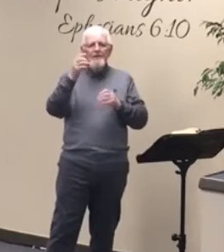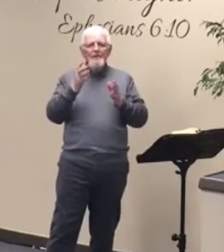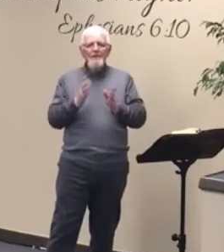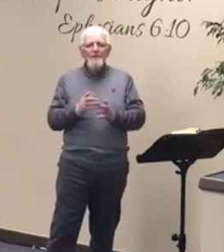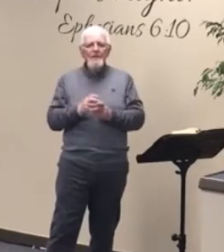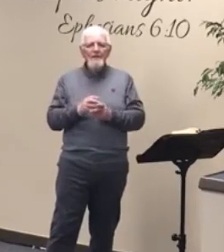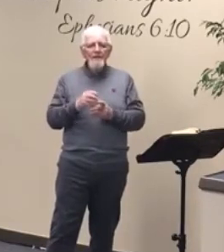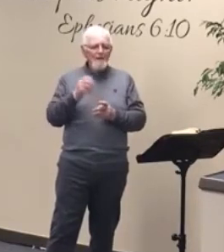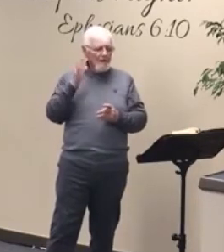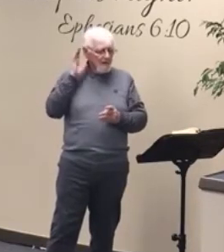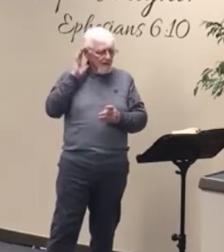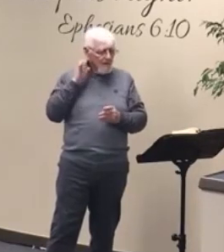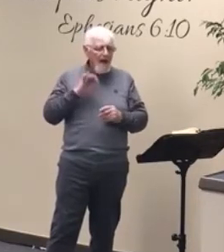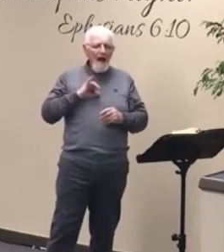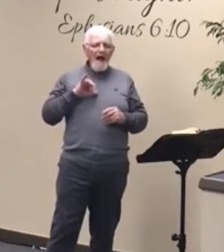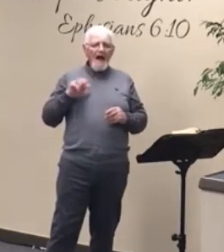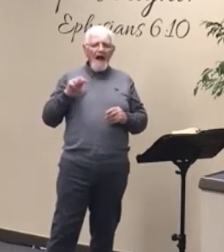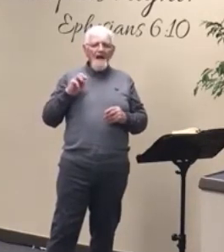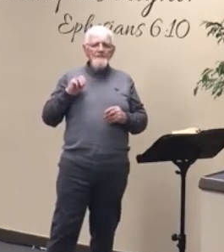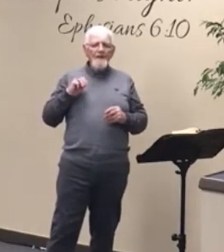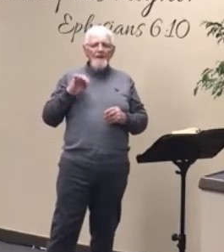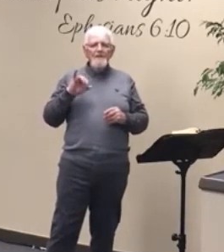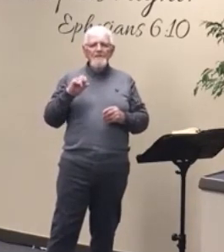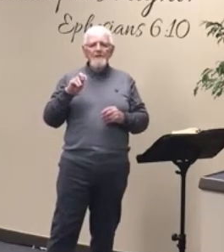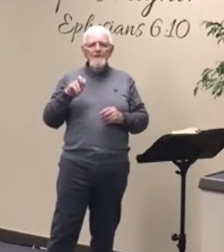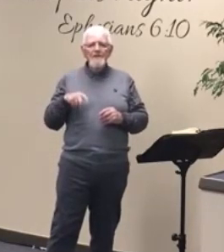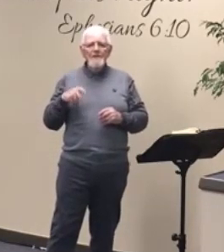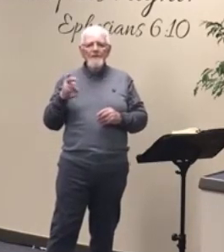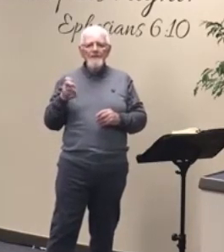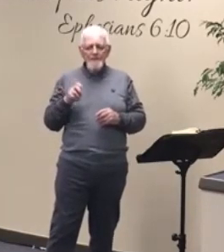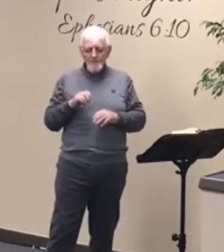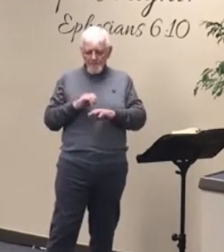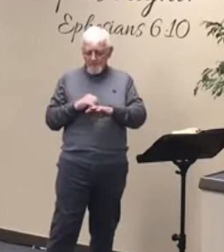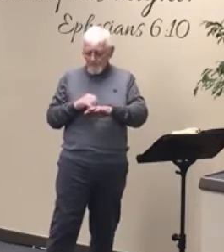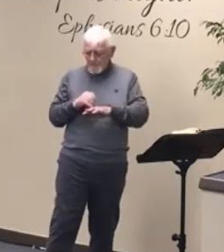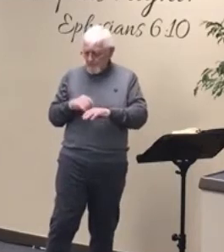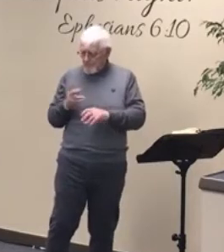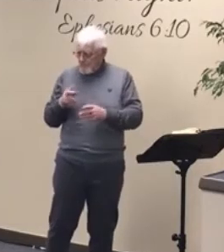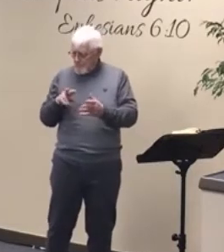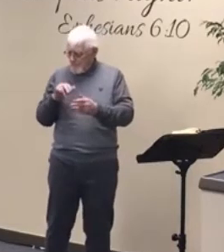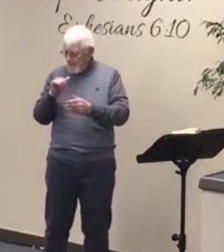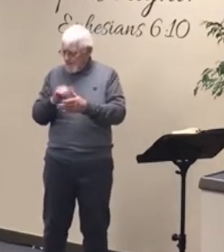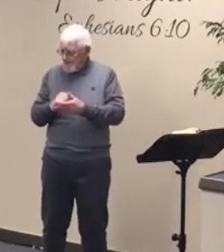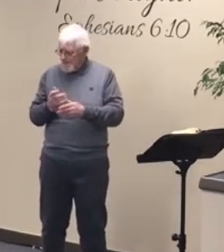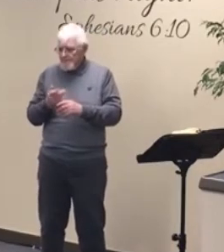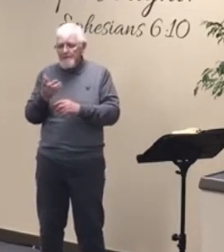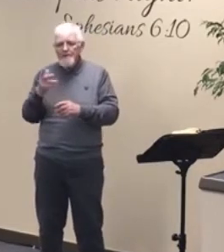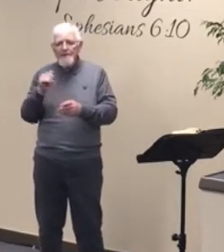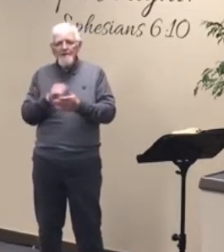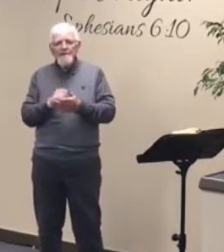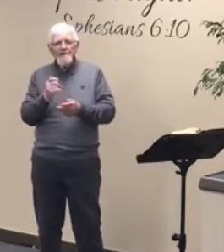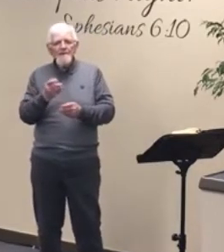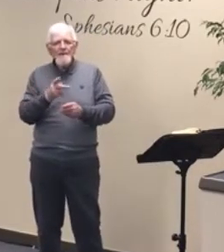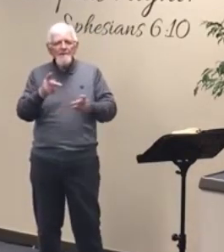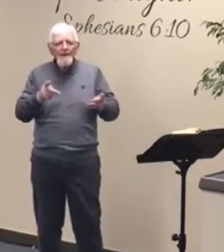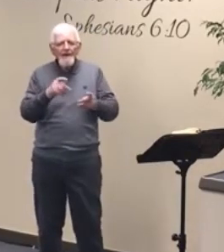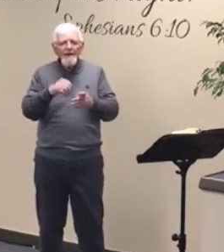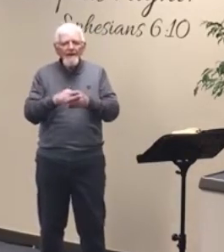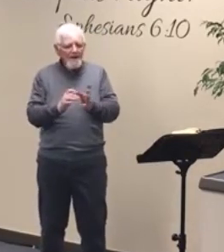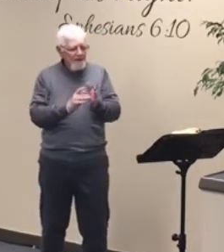I am Joseph. I told my wife last night, I was reading through some of this, I said, there are some places in the